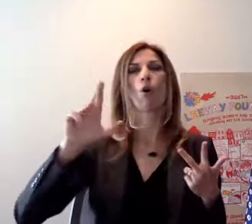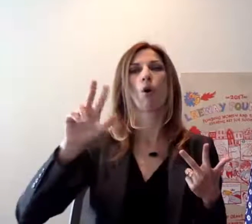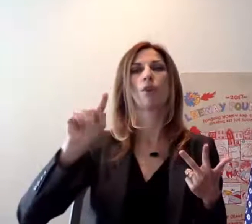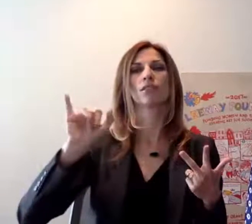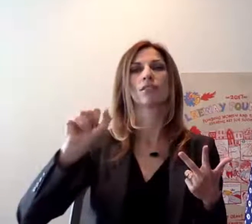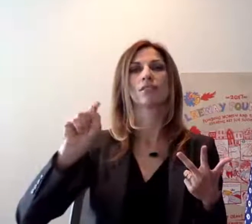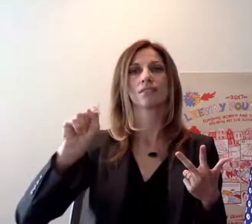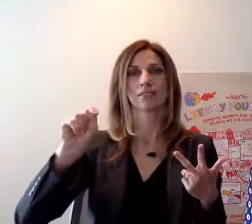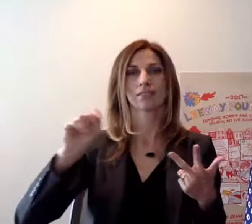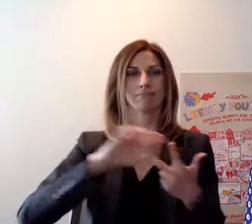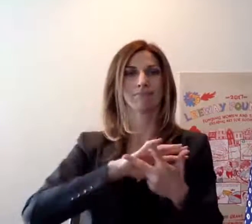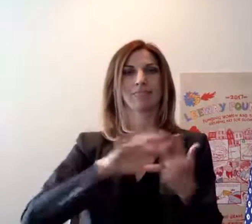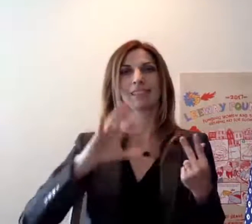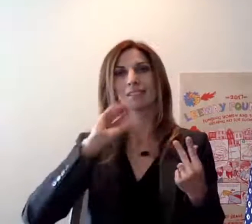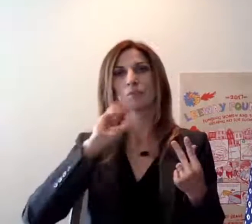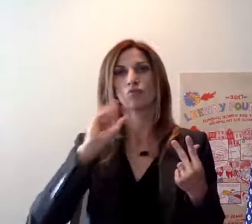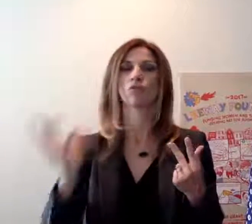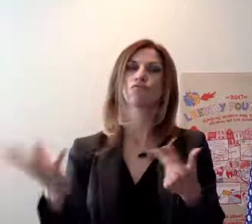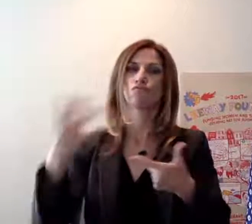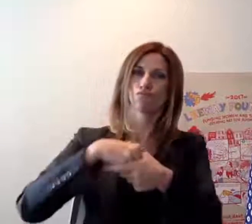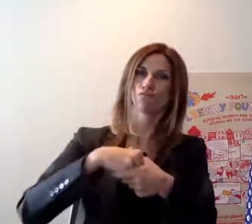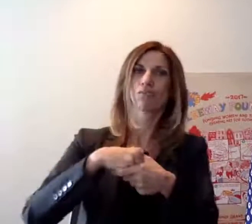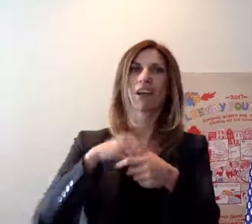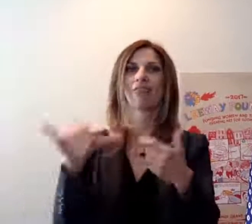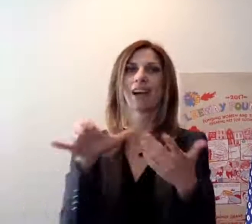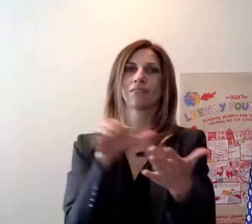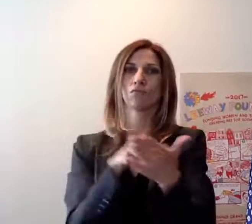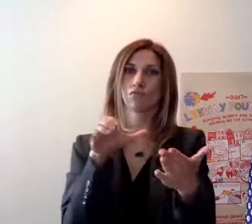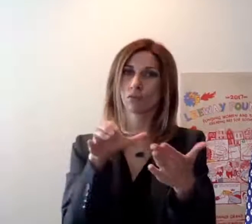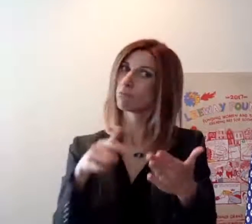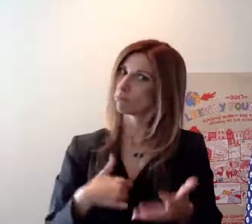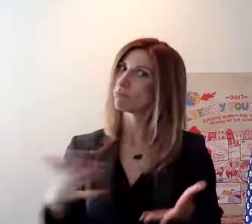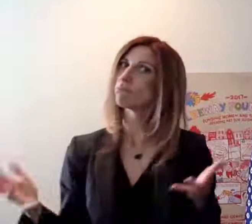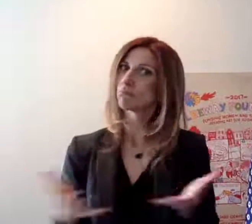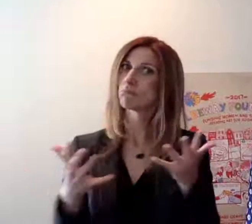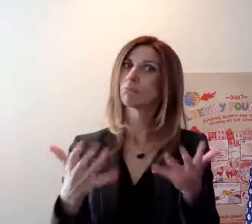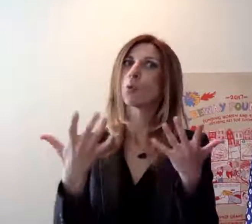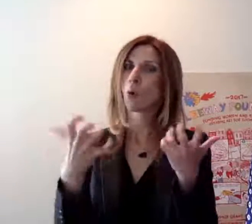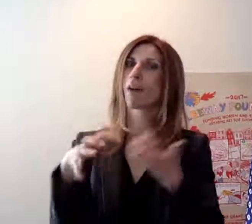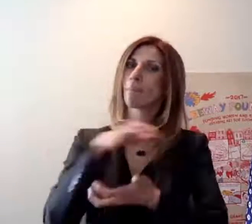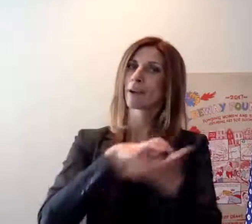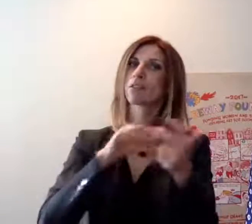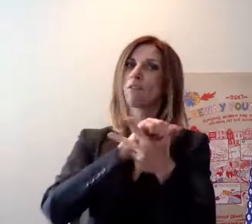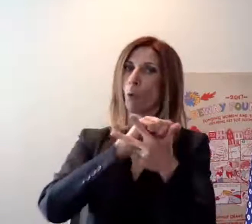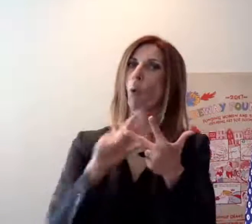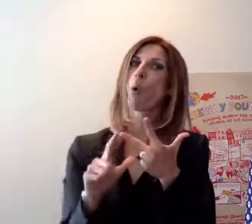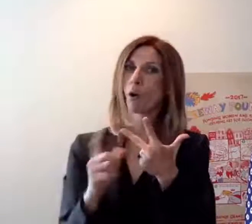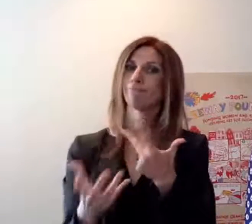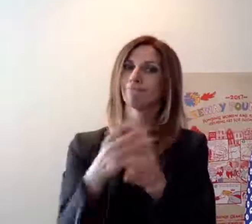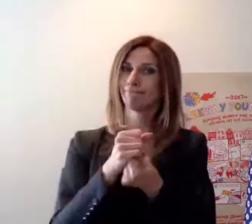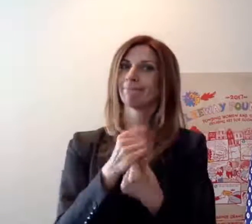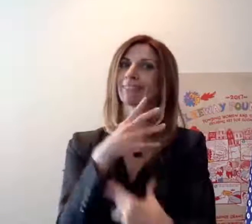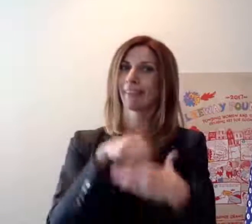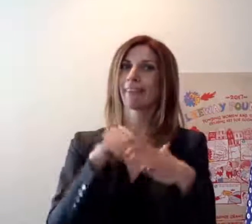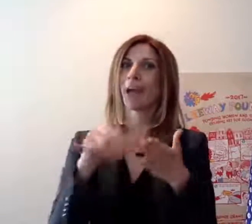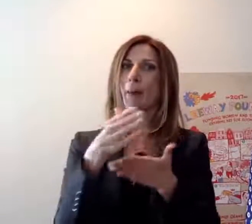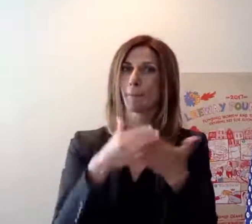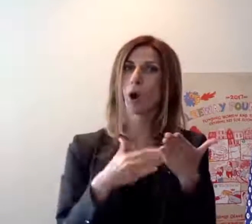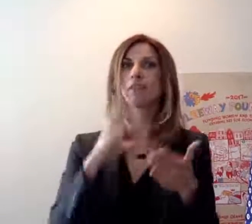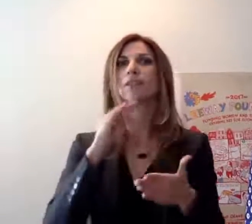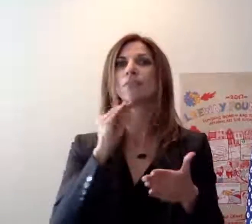artistic experiences. And I really encourage you to try to have a mix of all of those things. And the